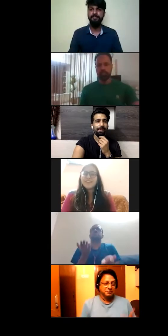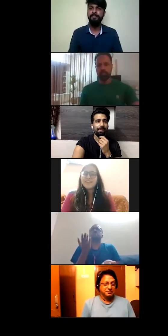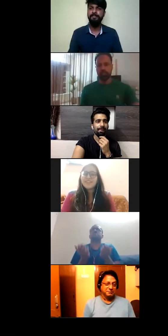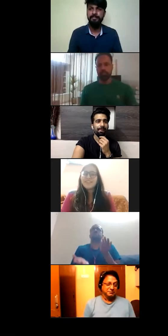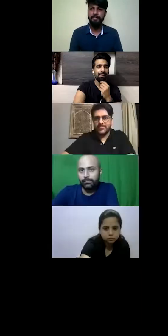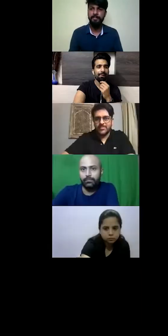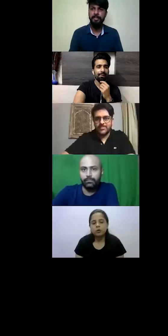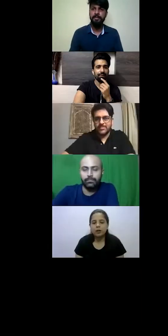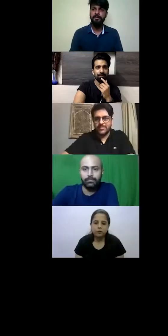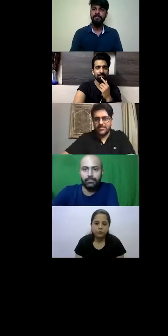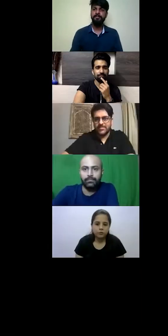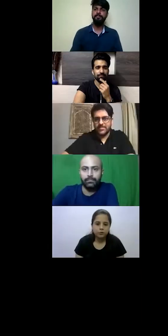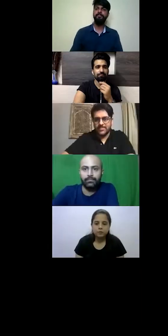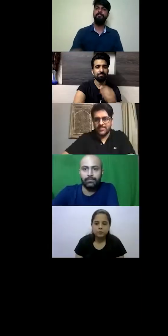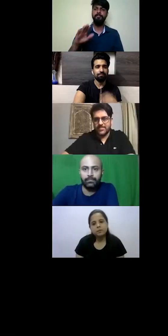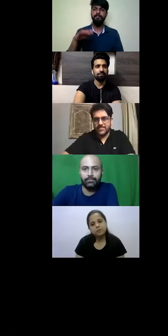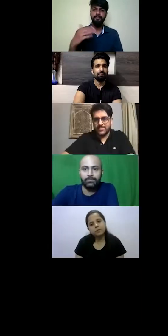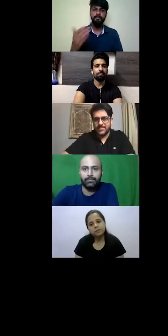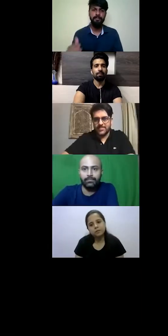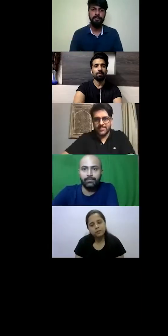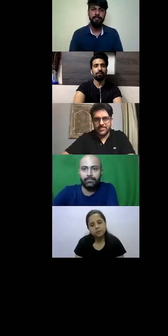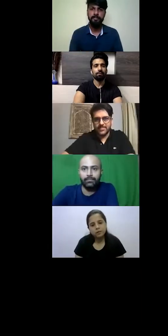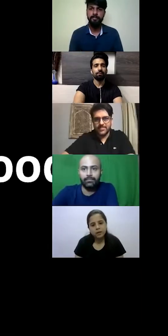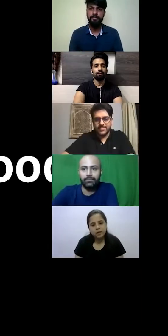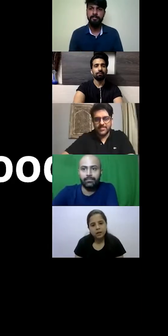thing and you are confused.